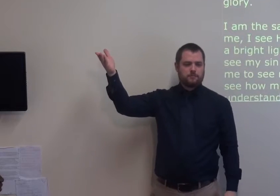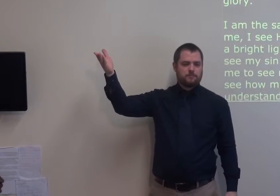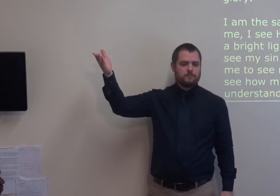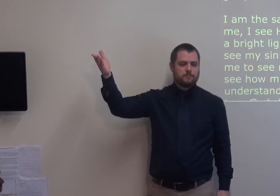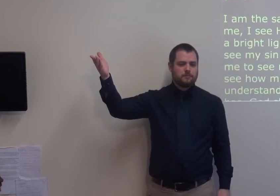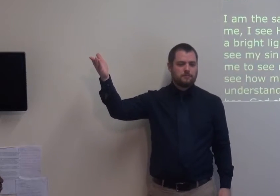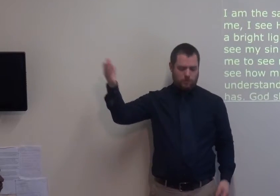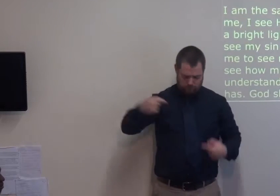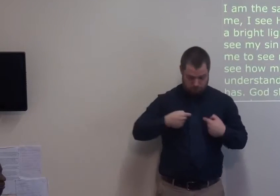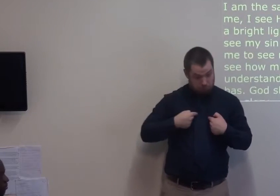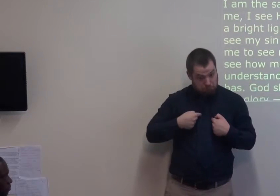I am the same.